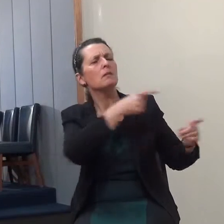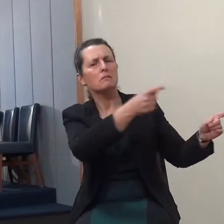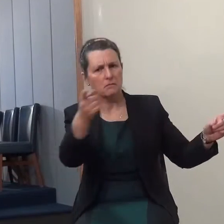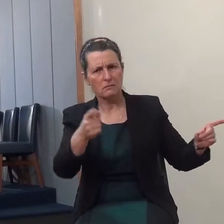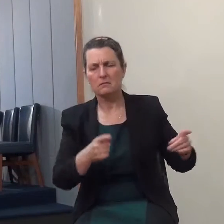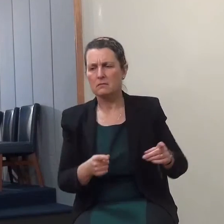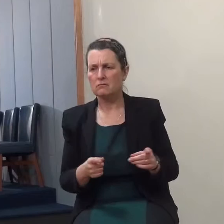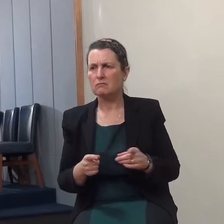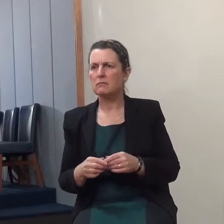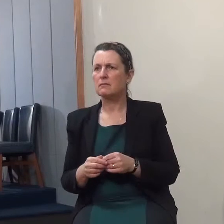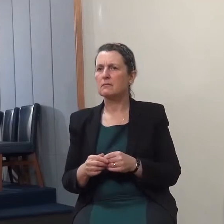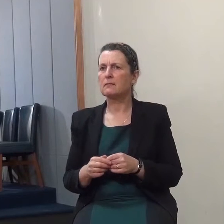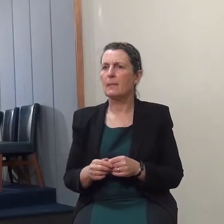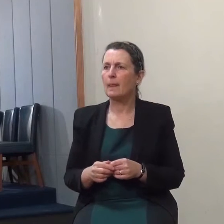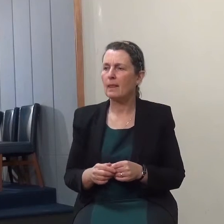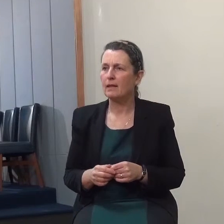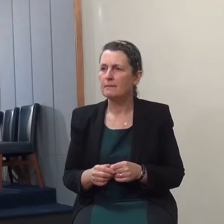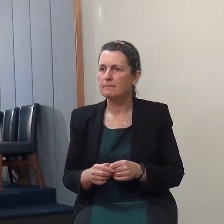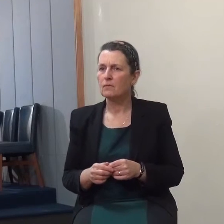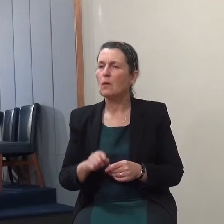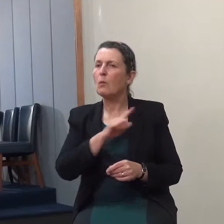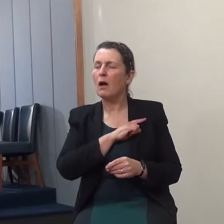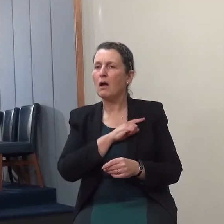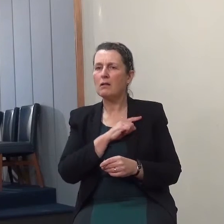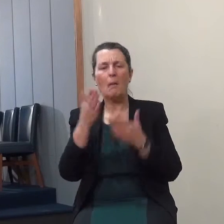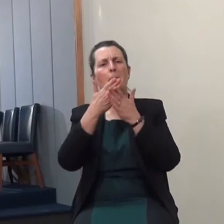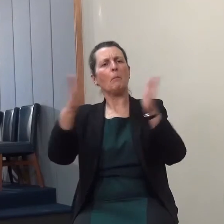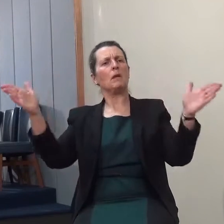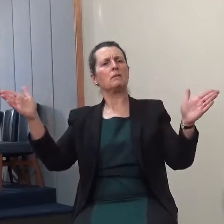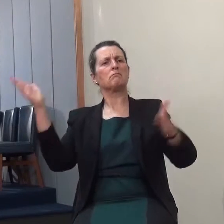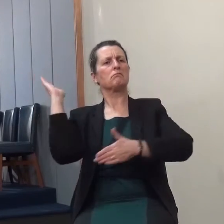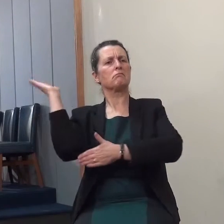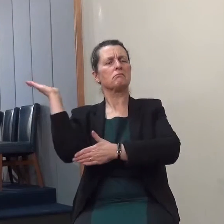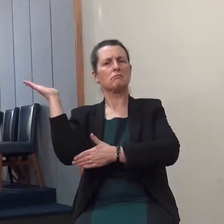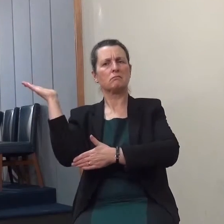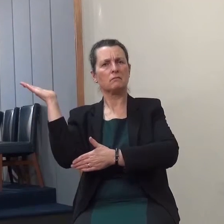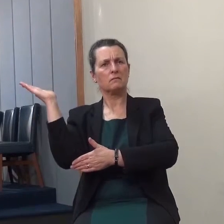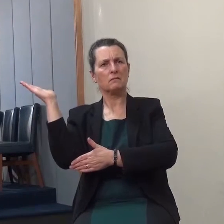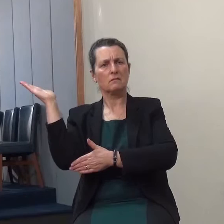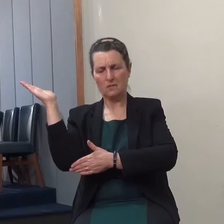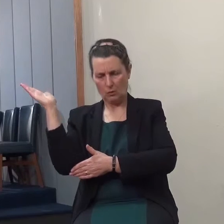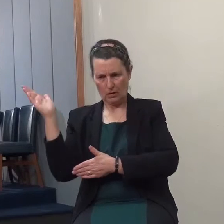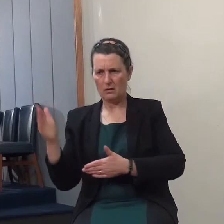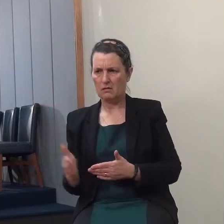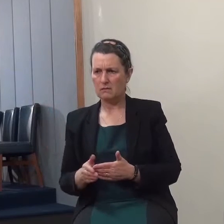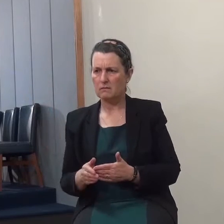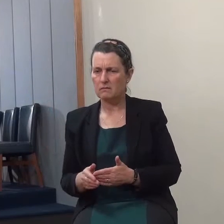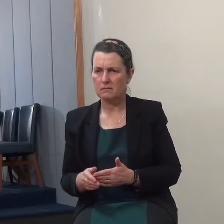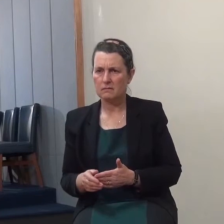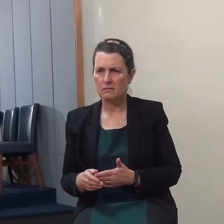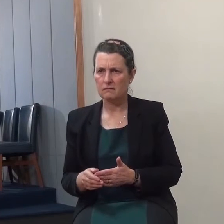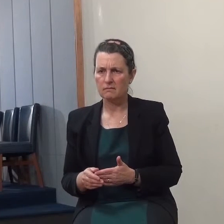the disciples, this is my public manifesto. I'm going to tell you, everyone, what